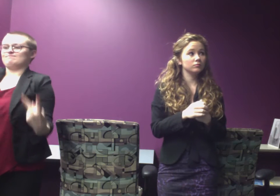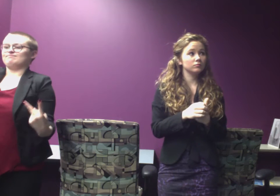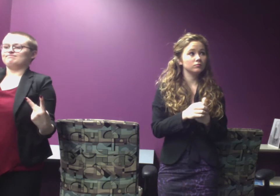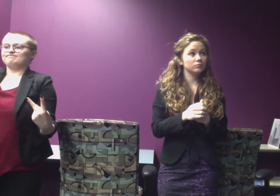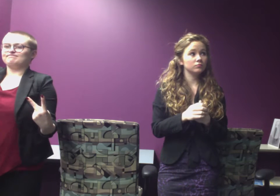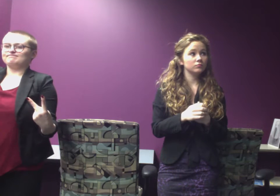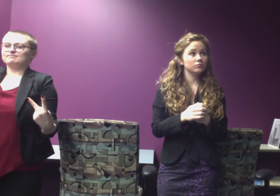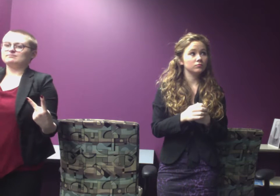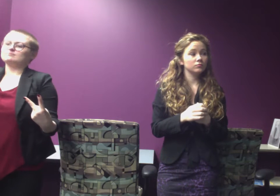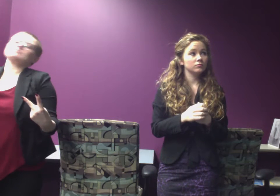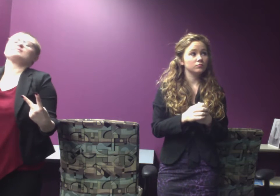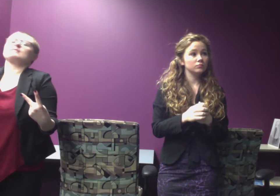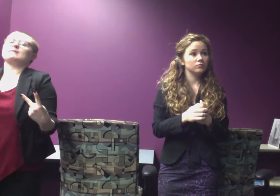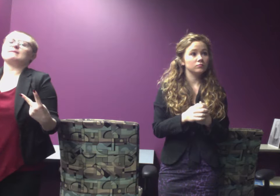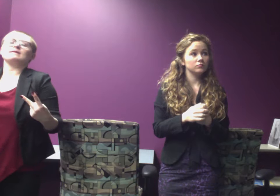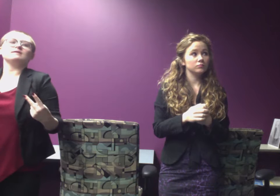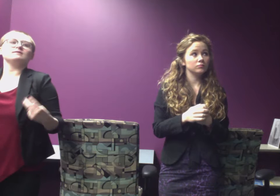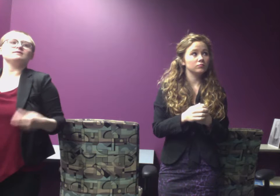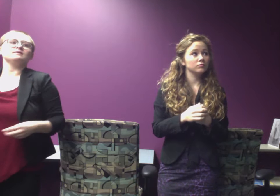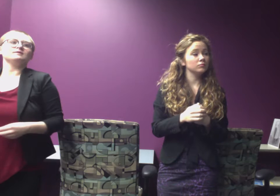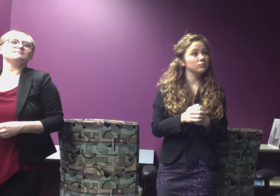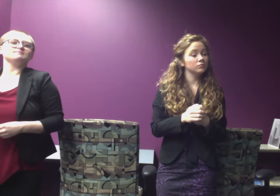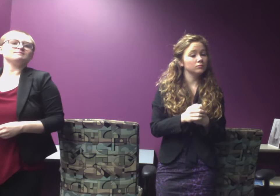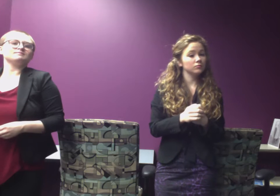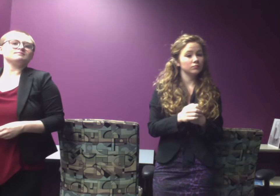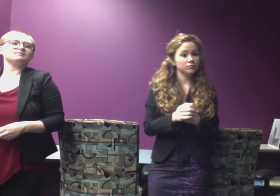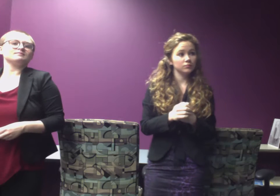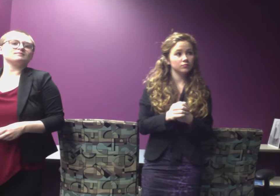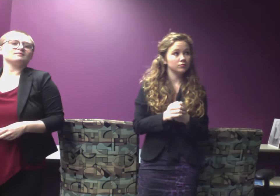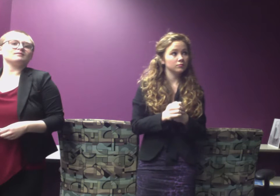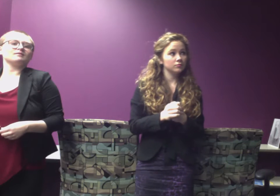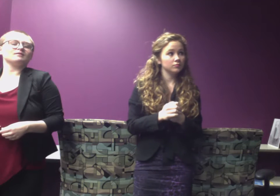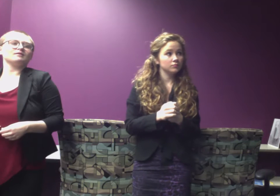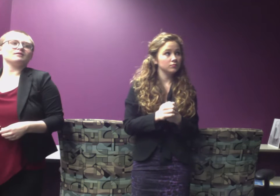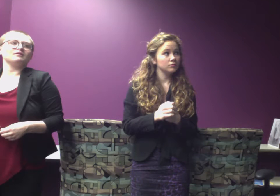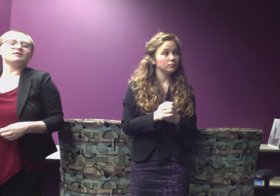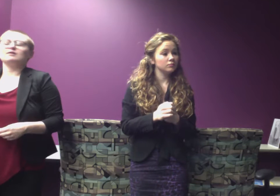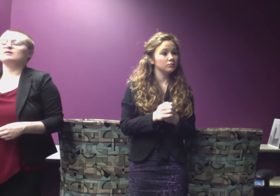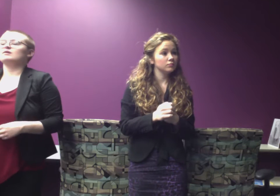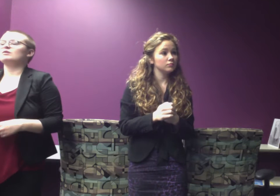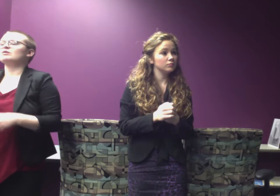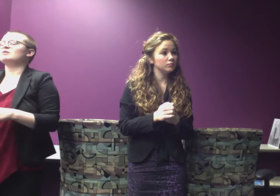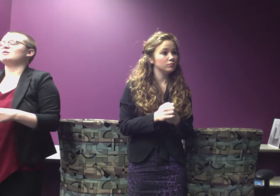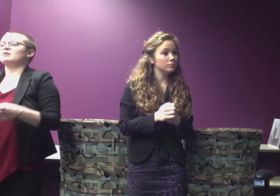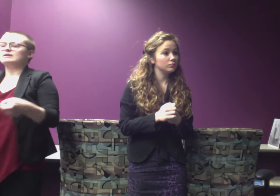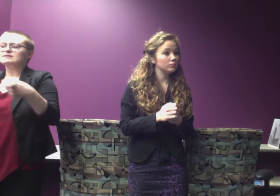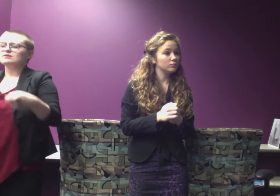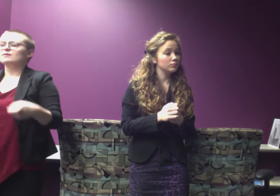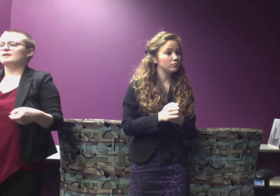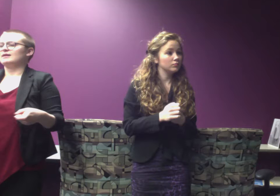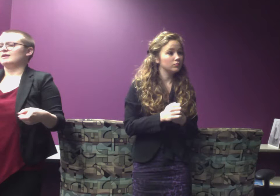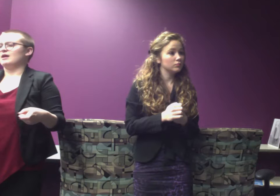When you're dealing with natural numbers or whole numbers, choosing which one's larger is